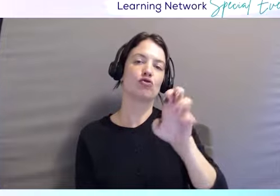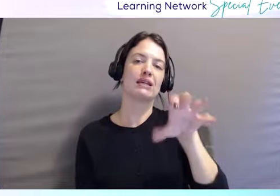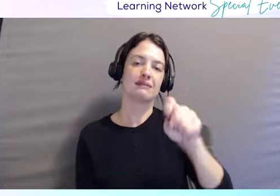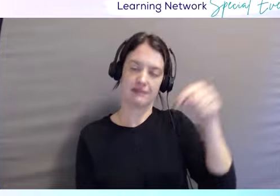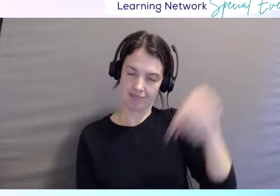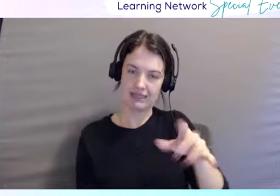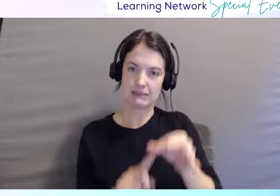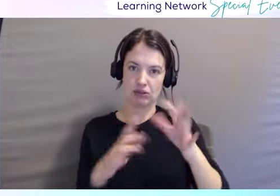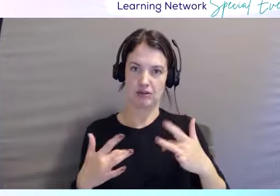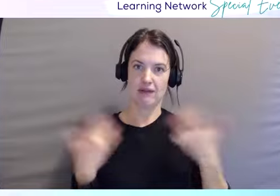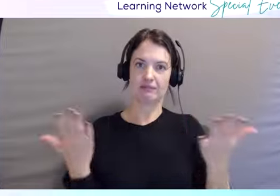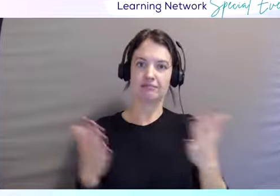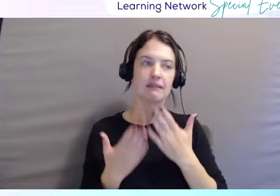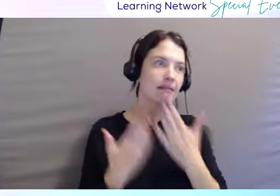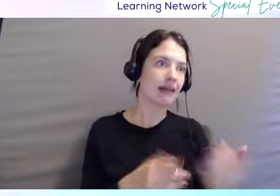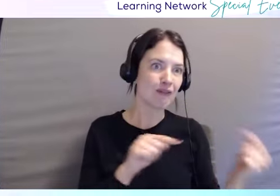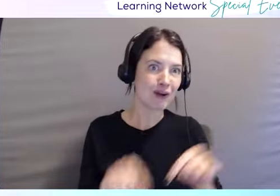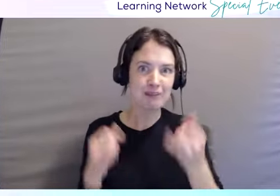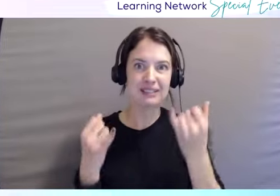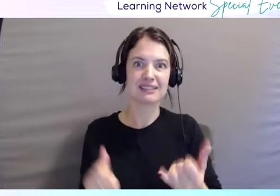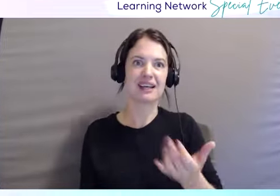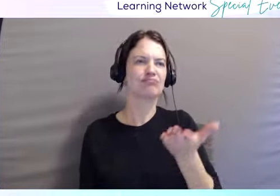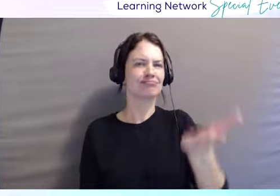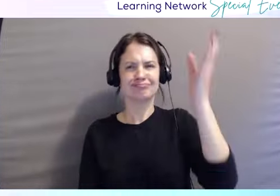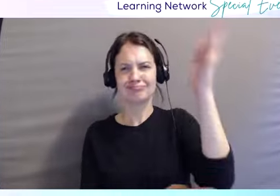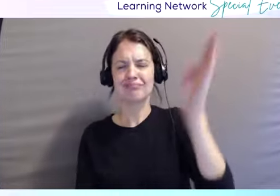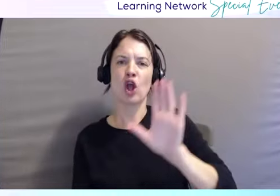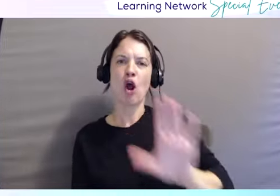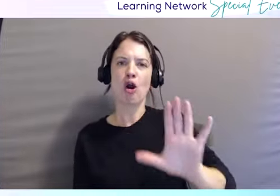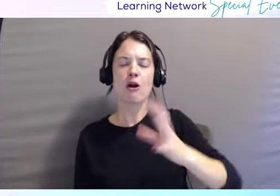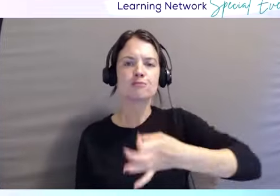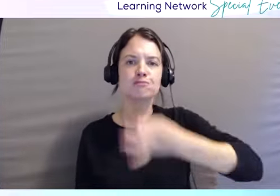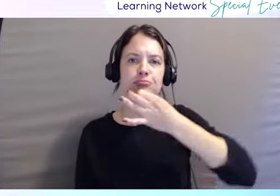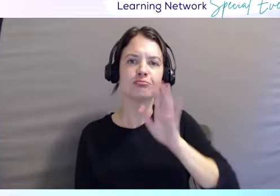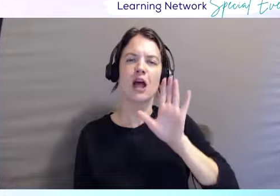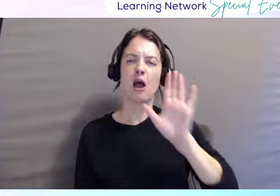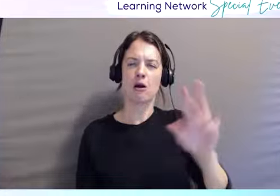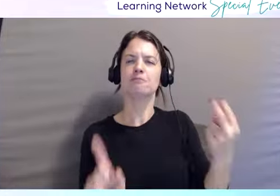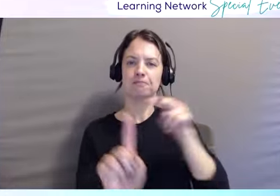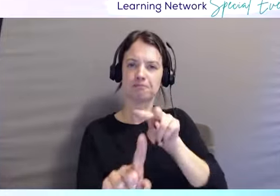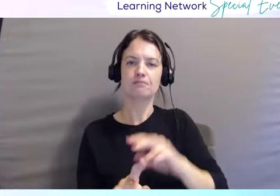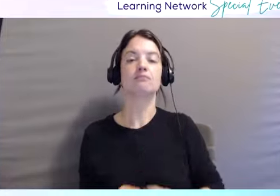us today to share her expertise and insights. Please join me in giving a warm welcome to Dr. Lorraine